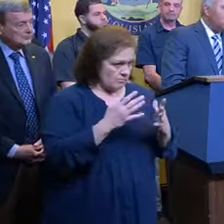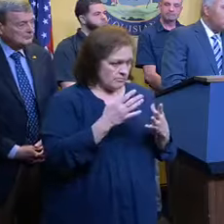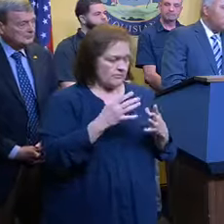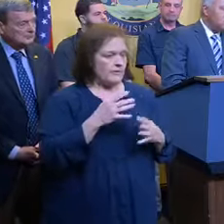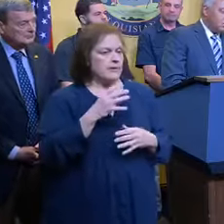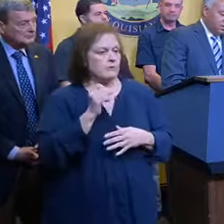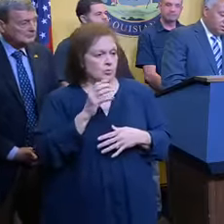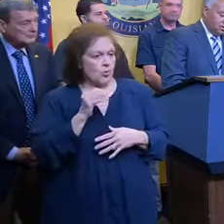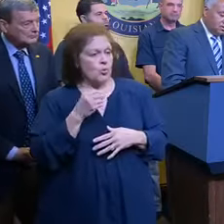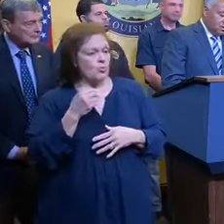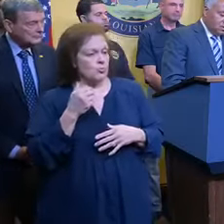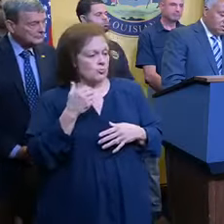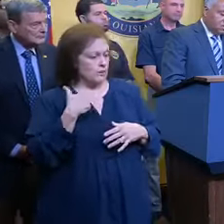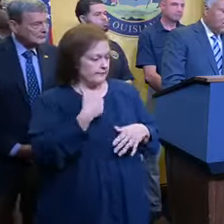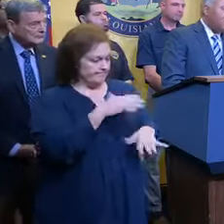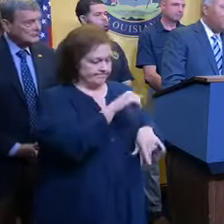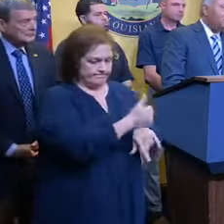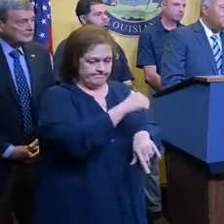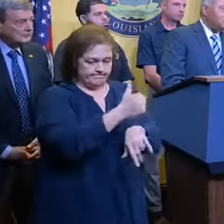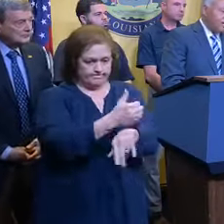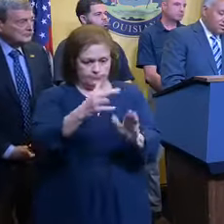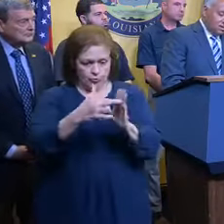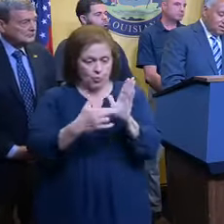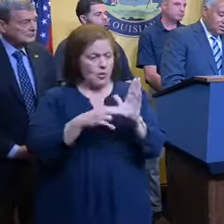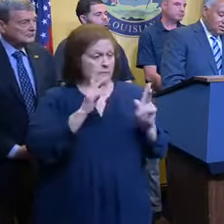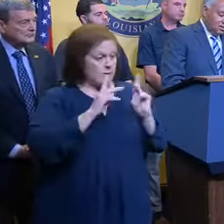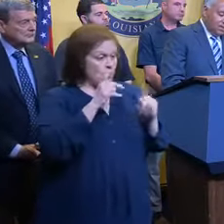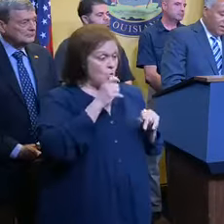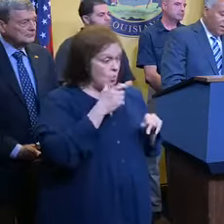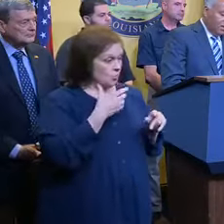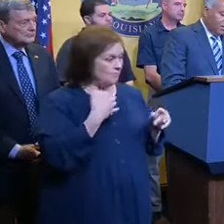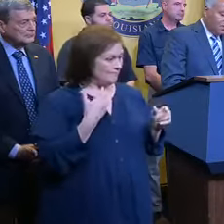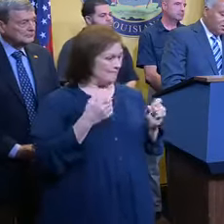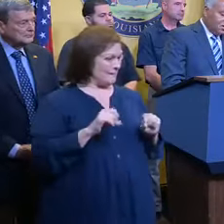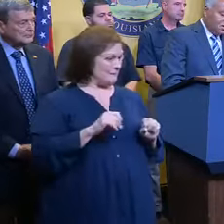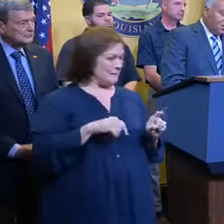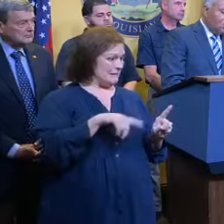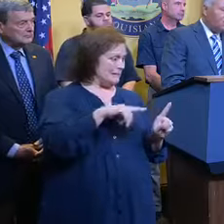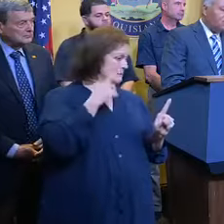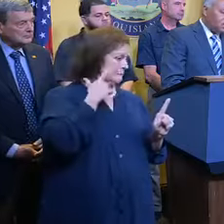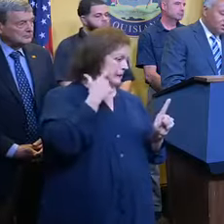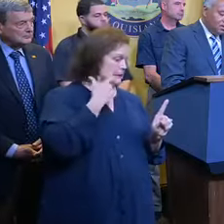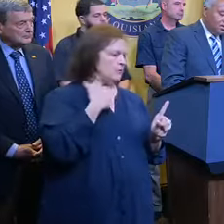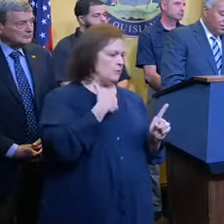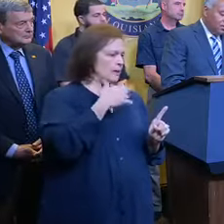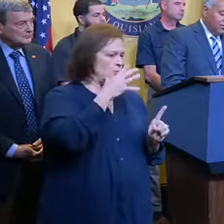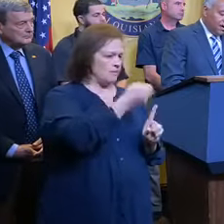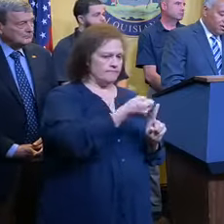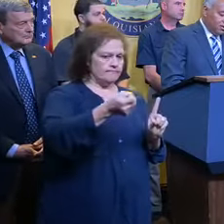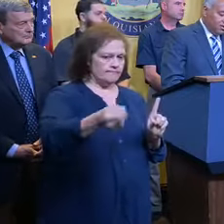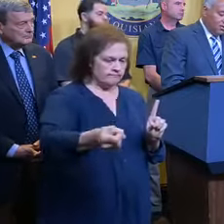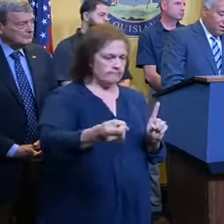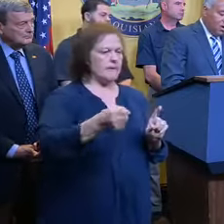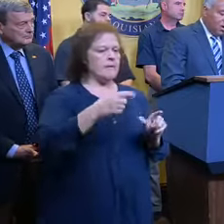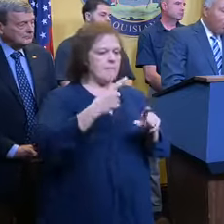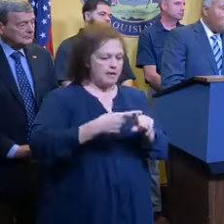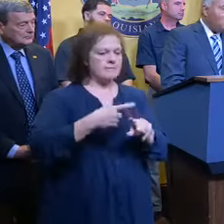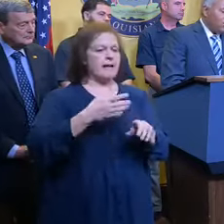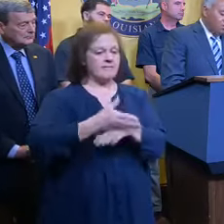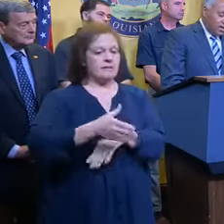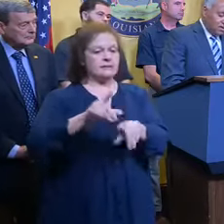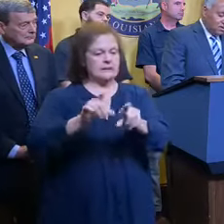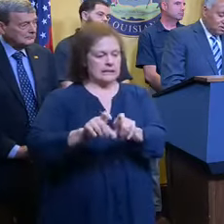is a protocol in place to segregate suspected cases and a process to call for testing for the virus.